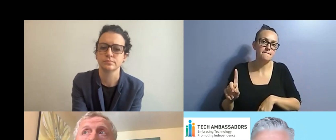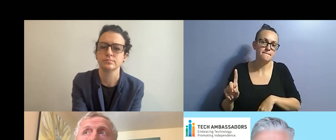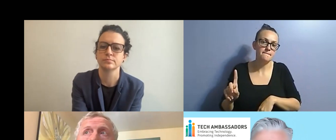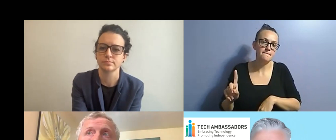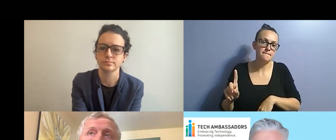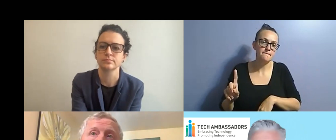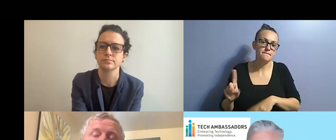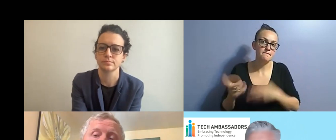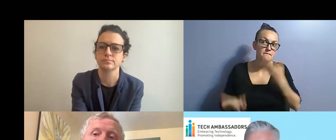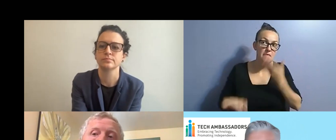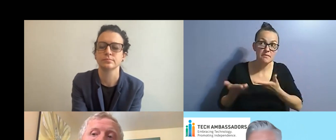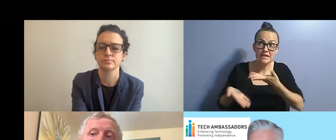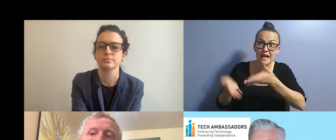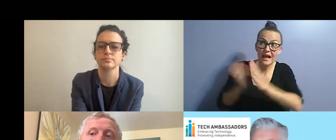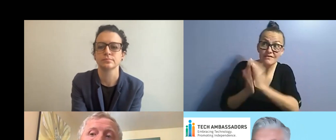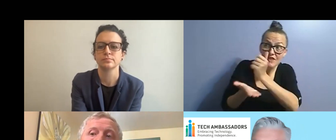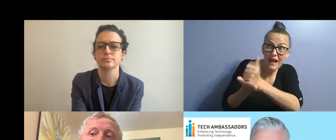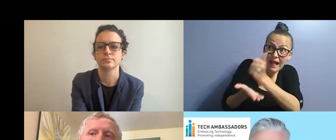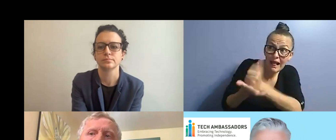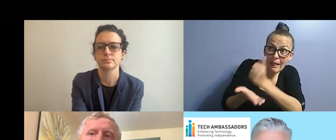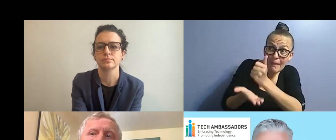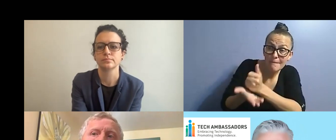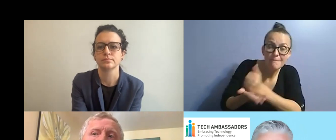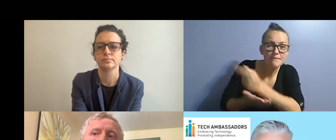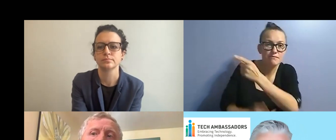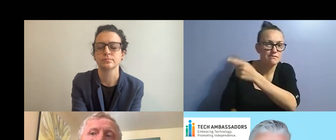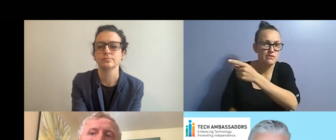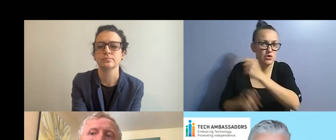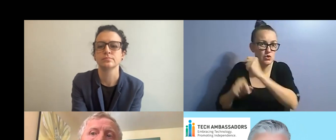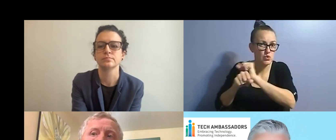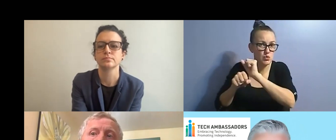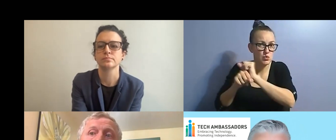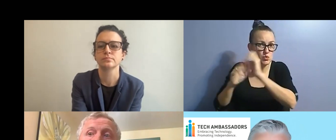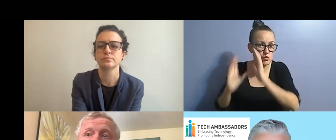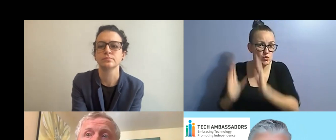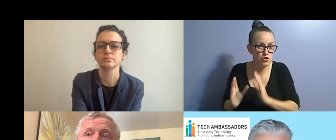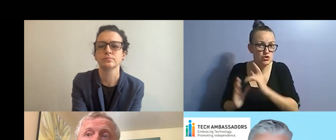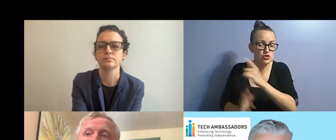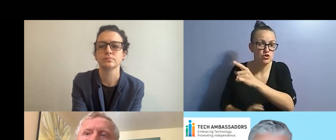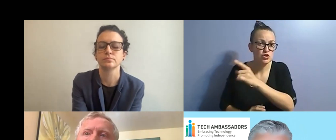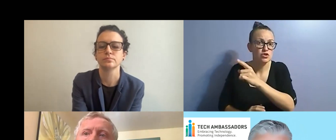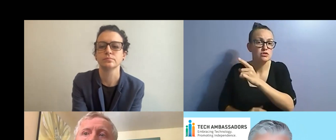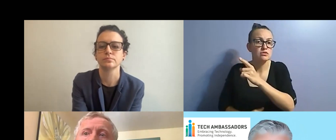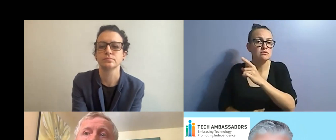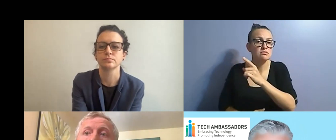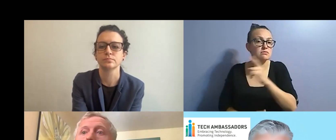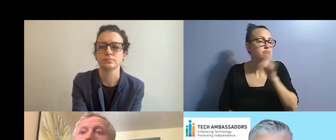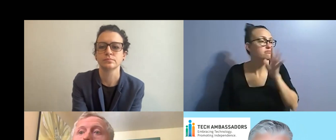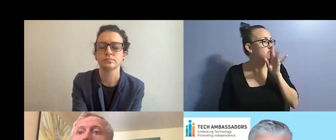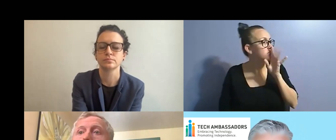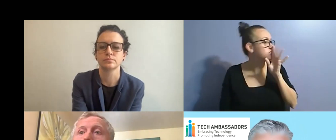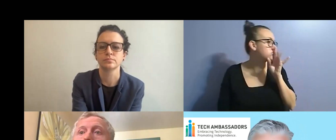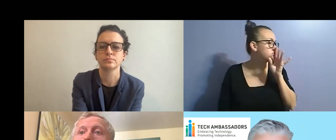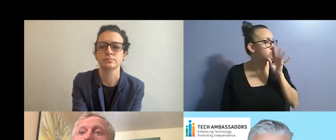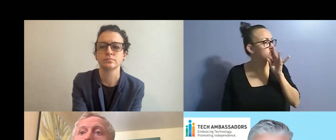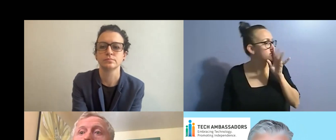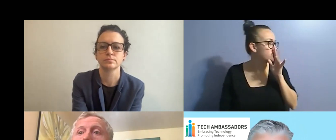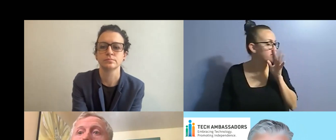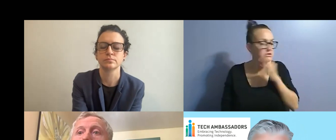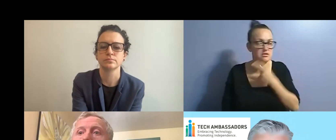asked for help, but the girl at the Family Dollar was talking to me, and I have no